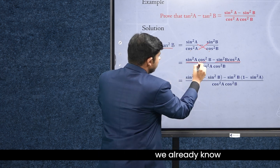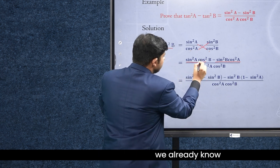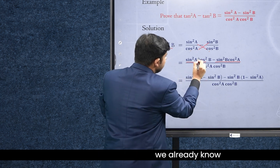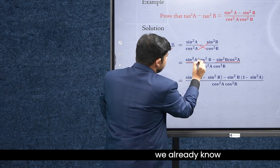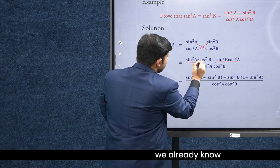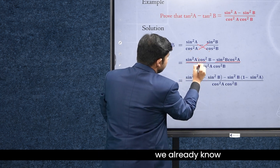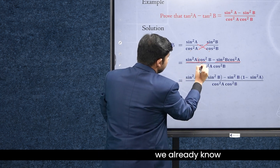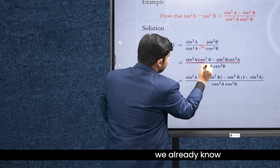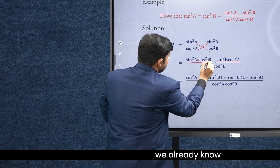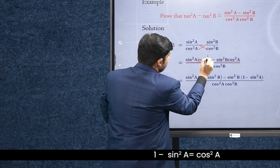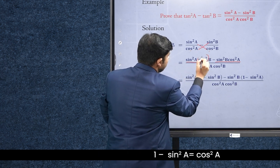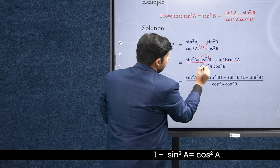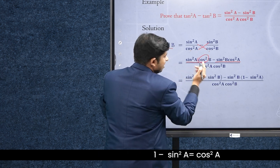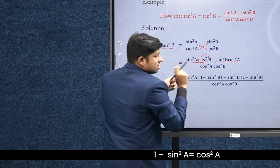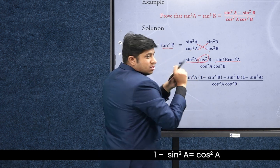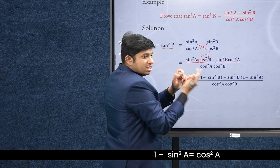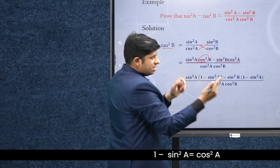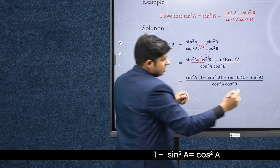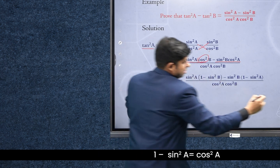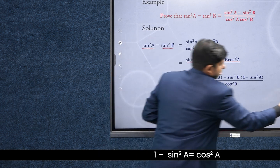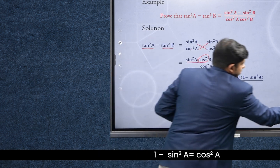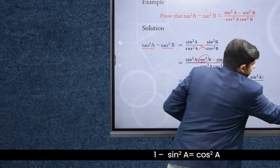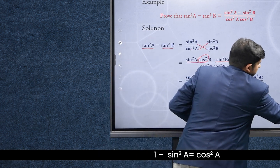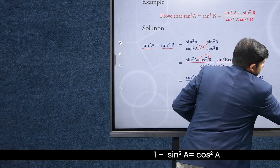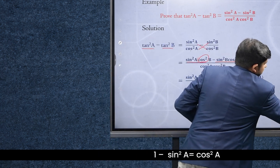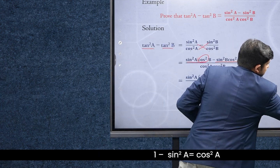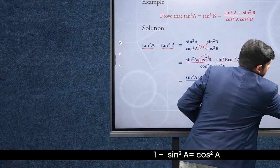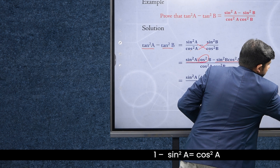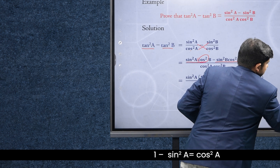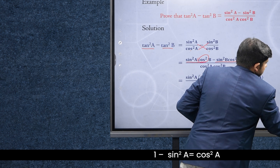We already know 1 minus sin square A is equal to cos square A.